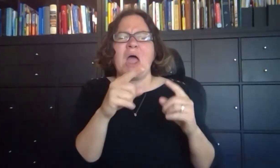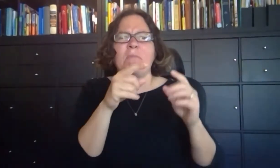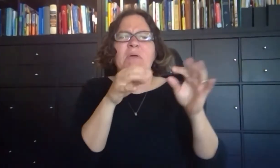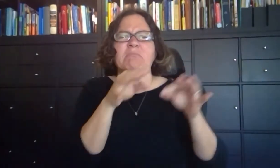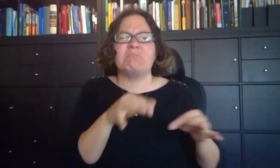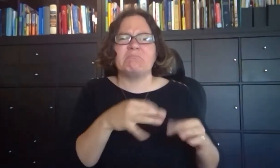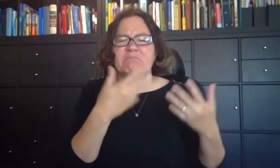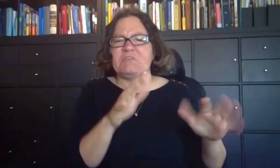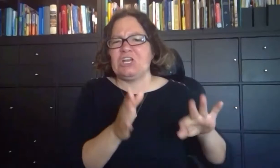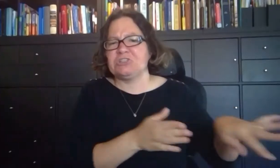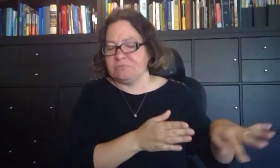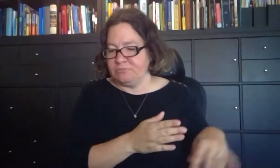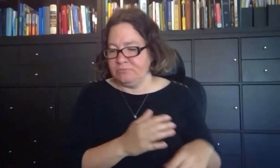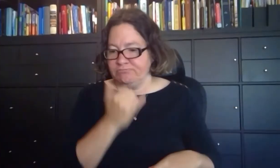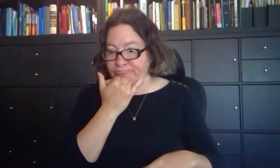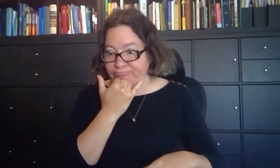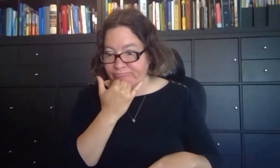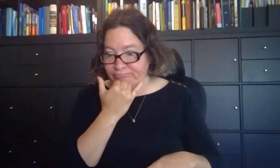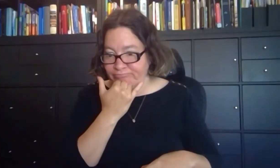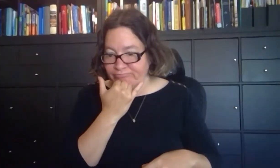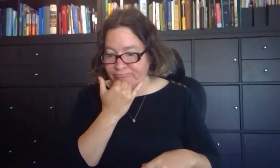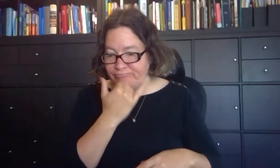They assume they already understand.